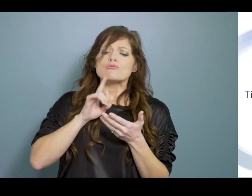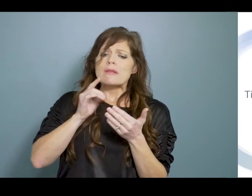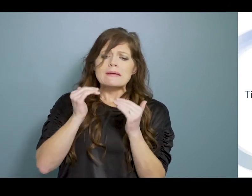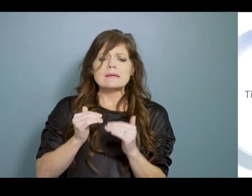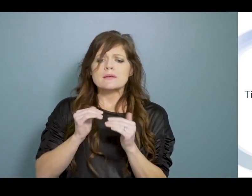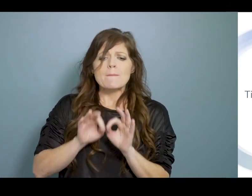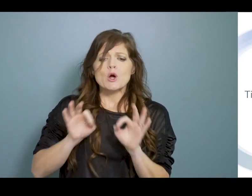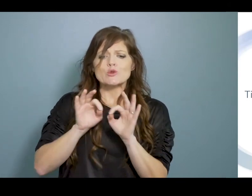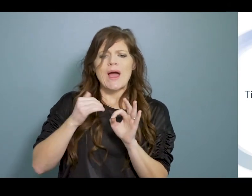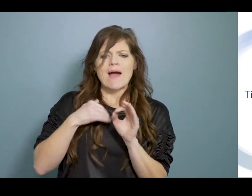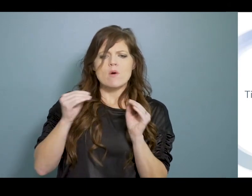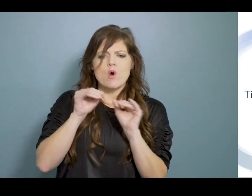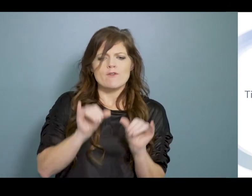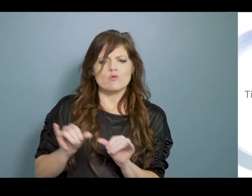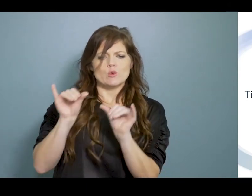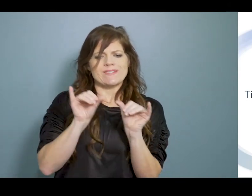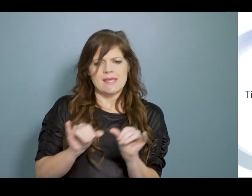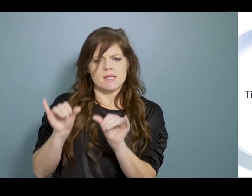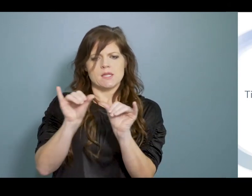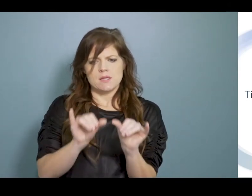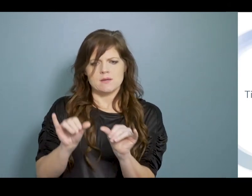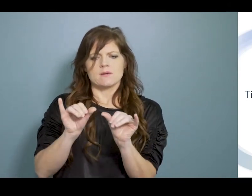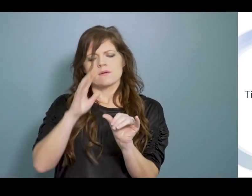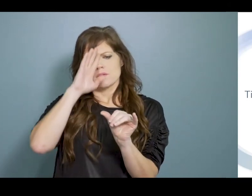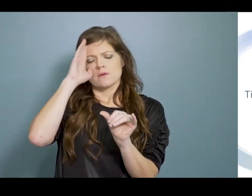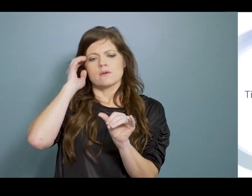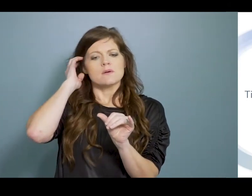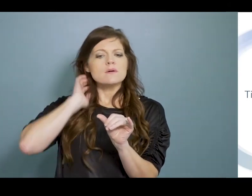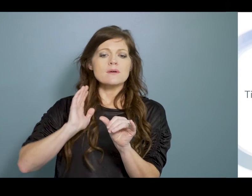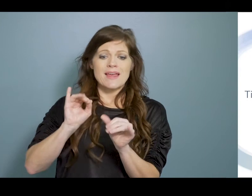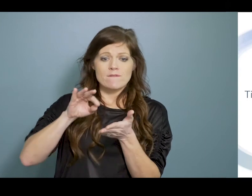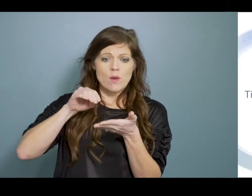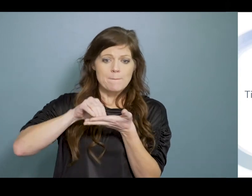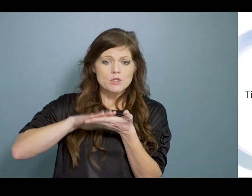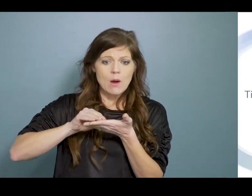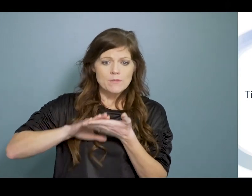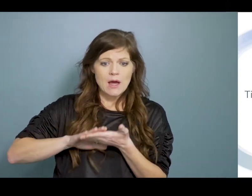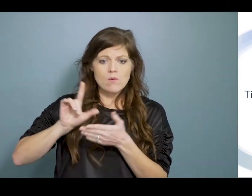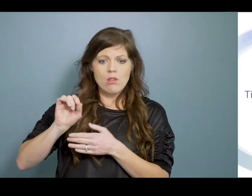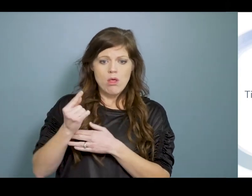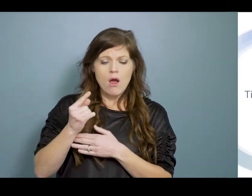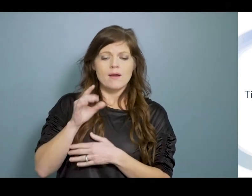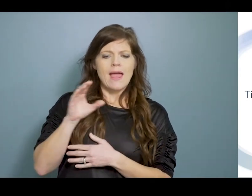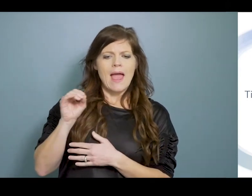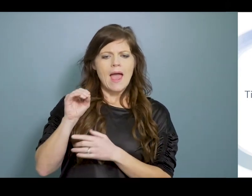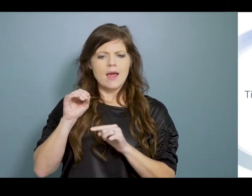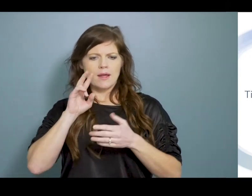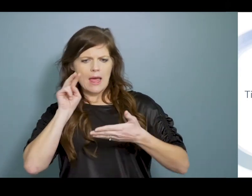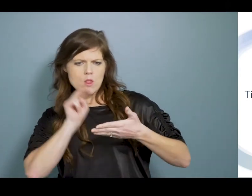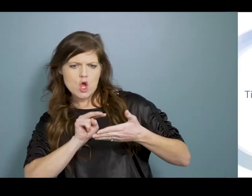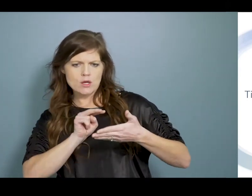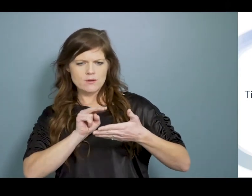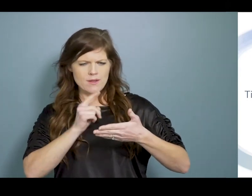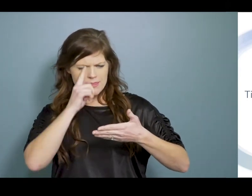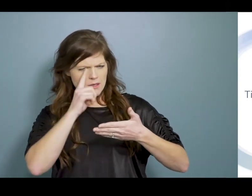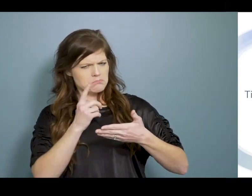enjoyable things, keeping a log. Often if we can hold ourselves accountable, it's helpful. And then we